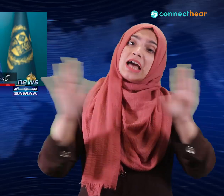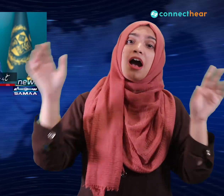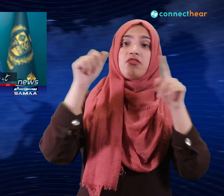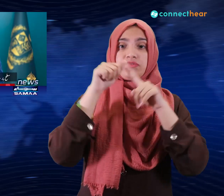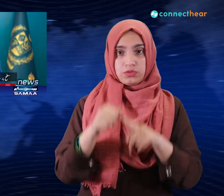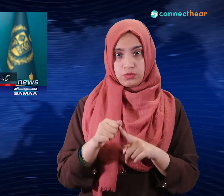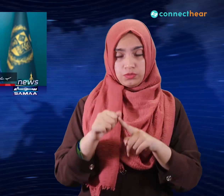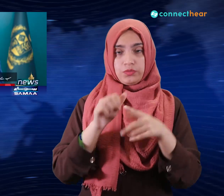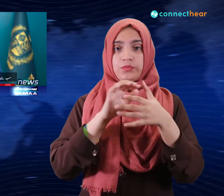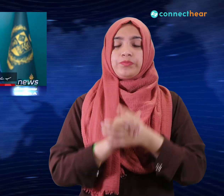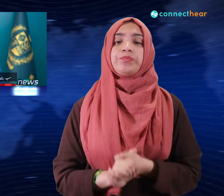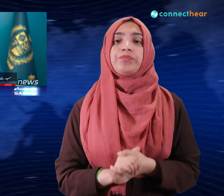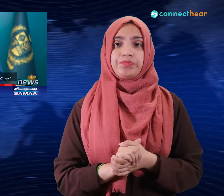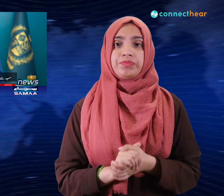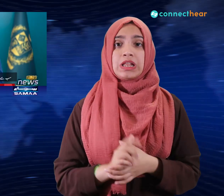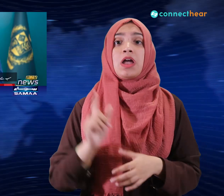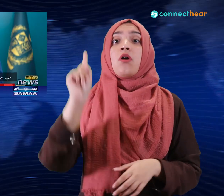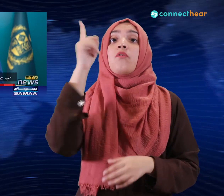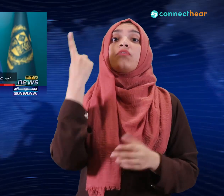First,